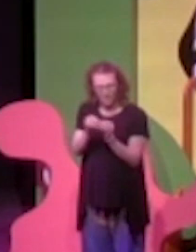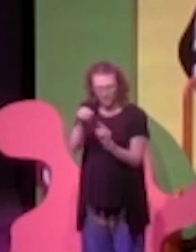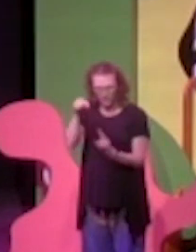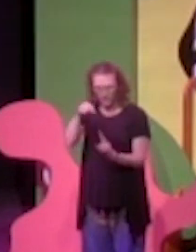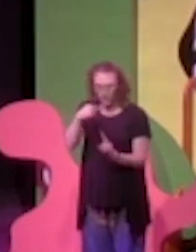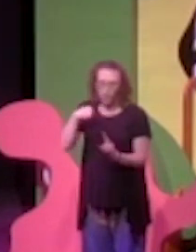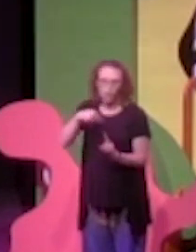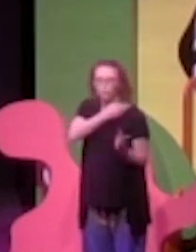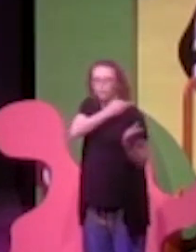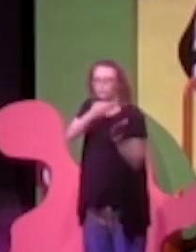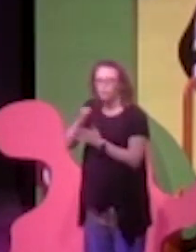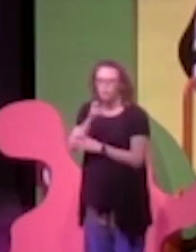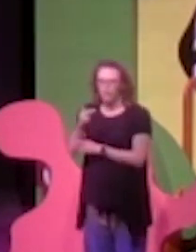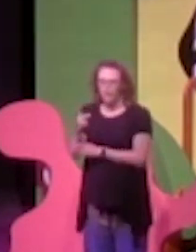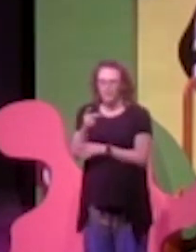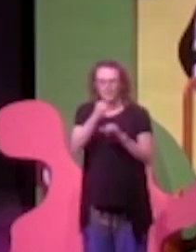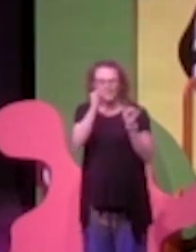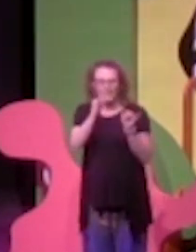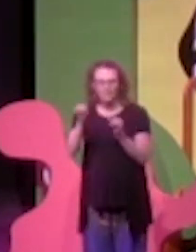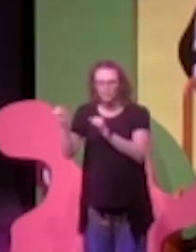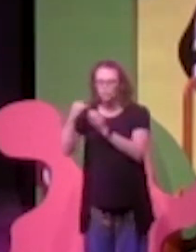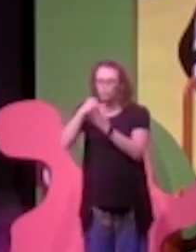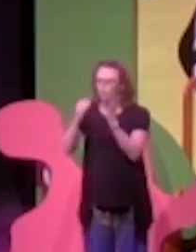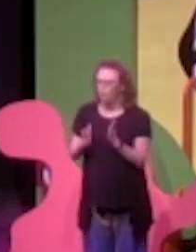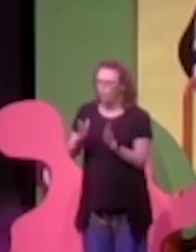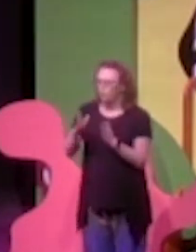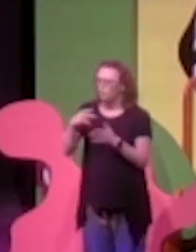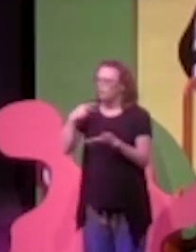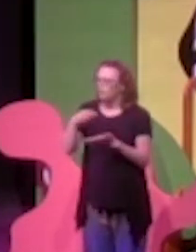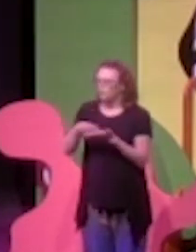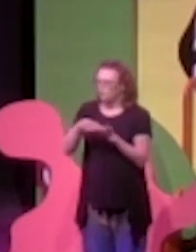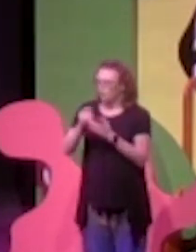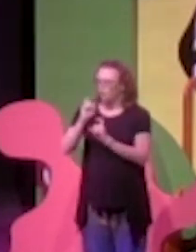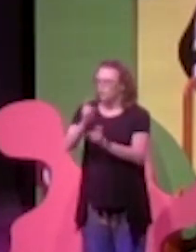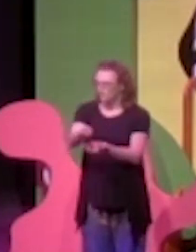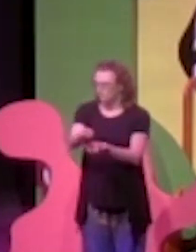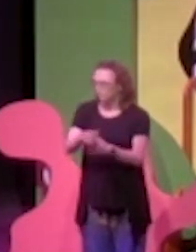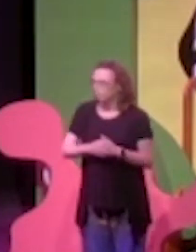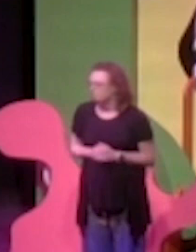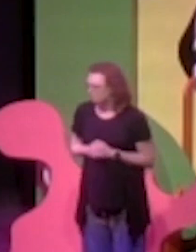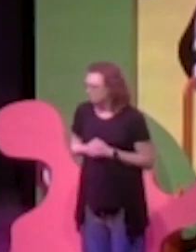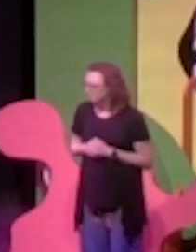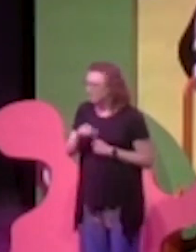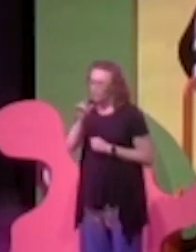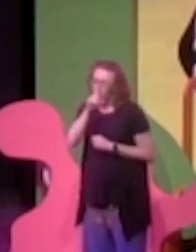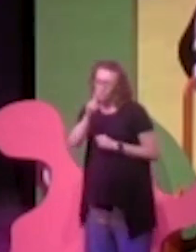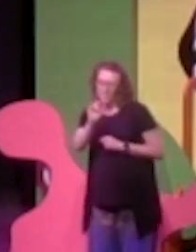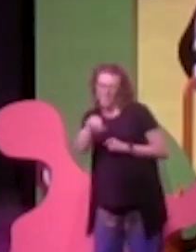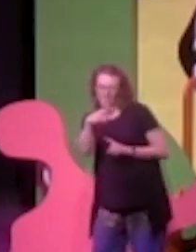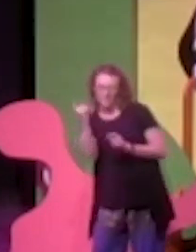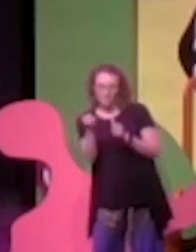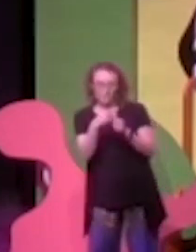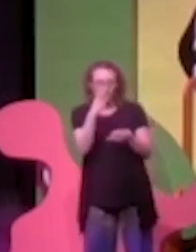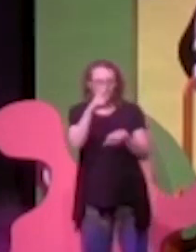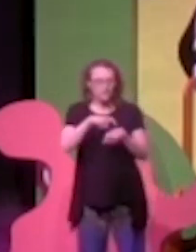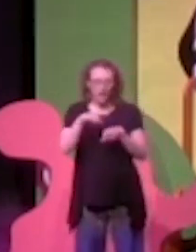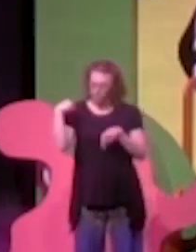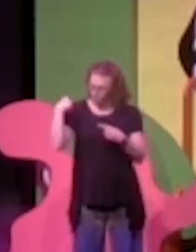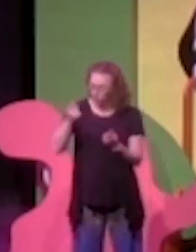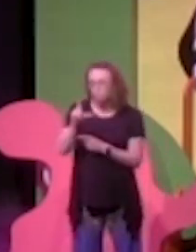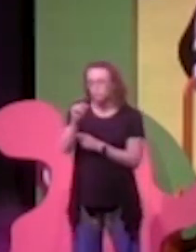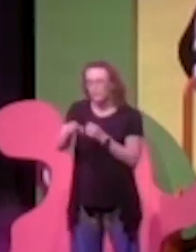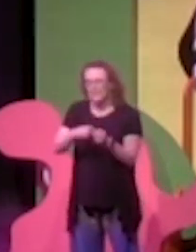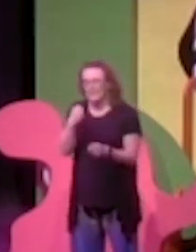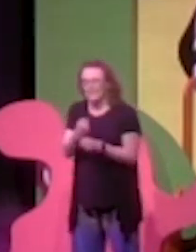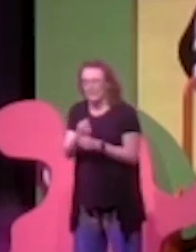artist fellowships, and that was the first time in I think maybe 30 years that we had funded artists directly, like without